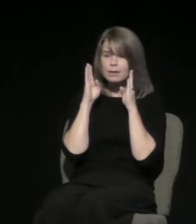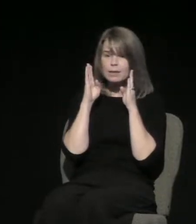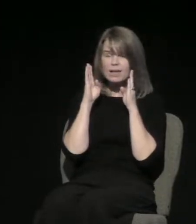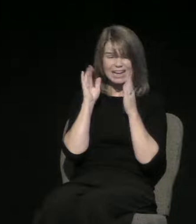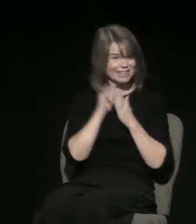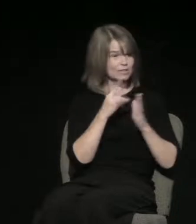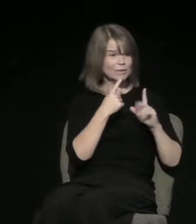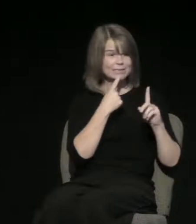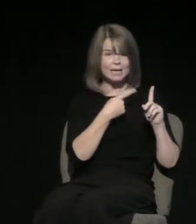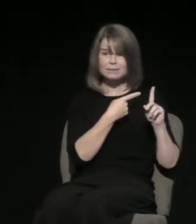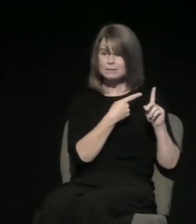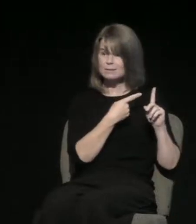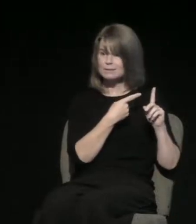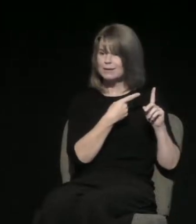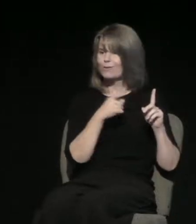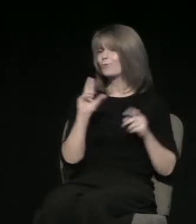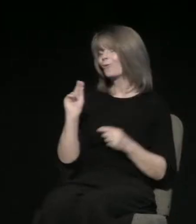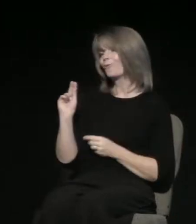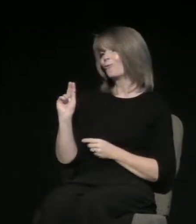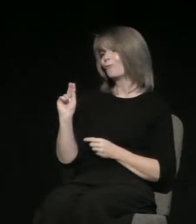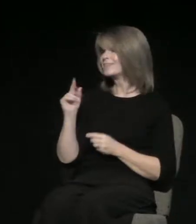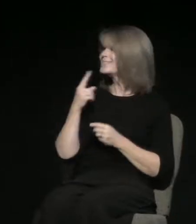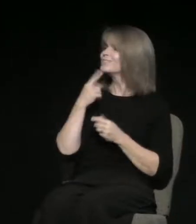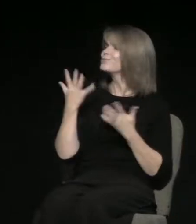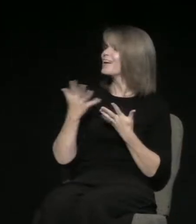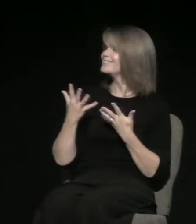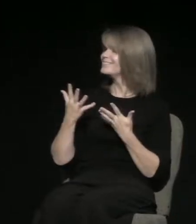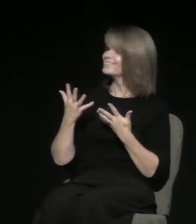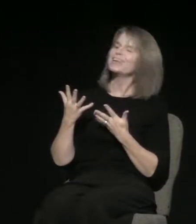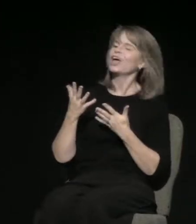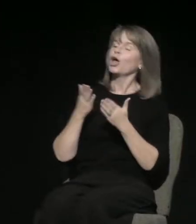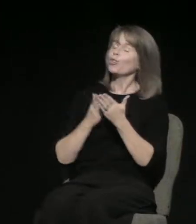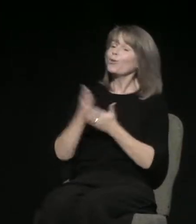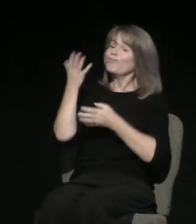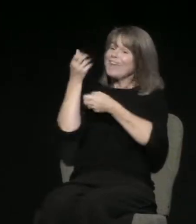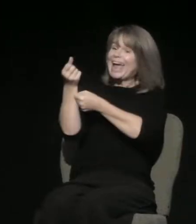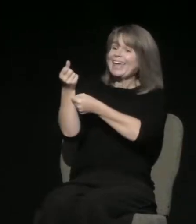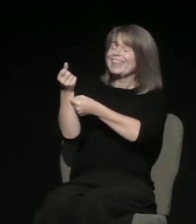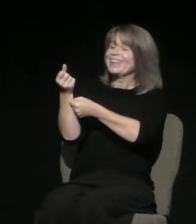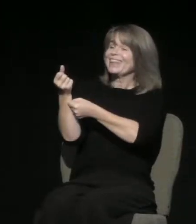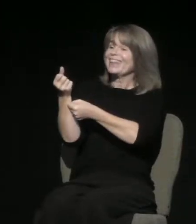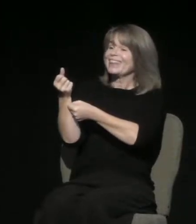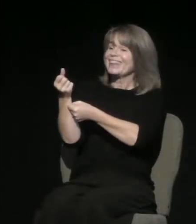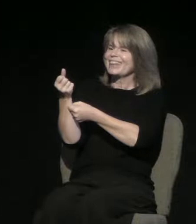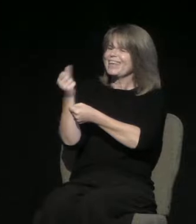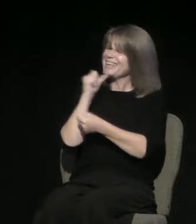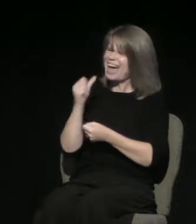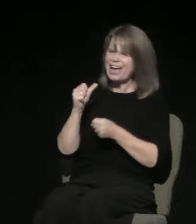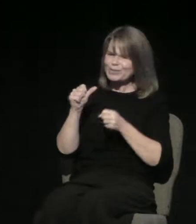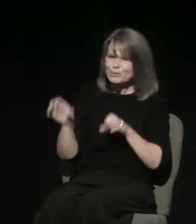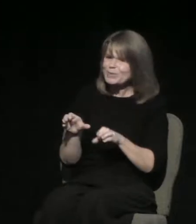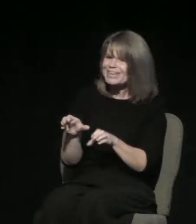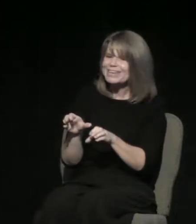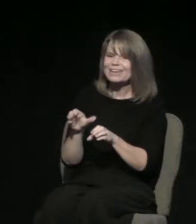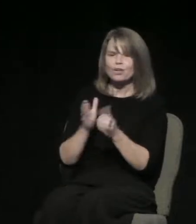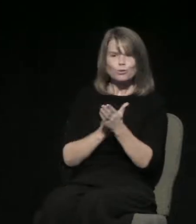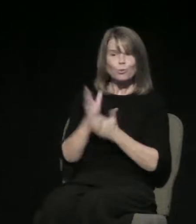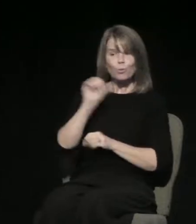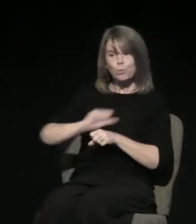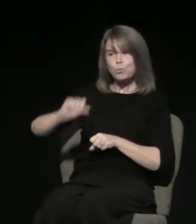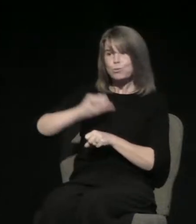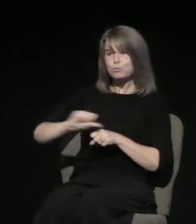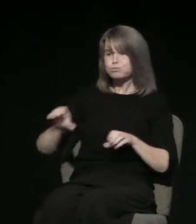Is That What It Says What Does It Say Through Faith It's It's Through